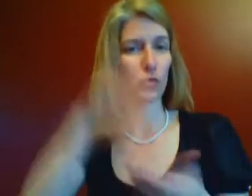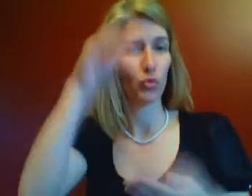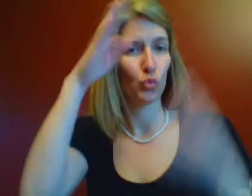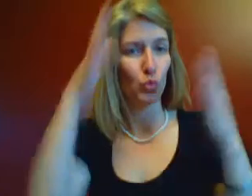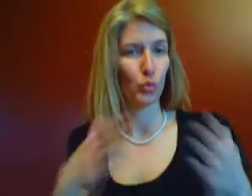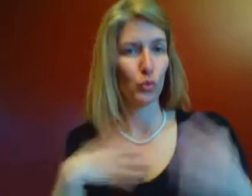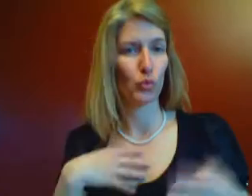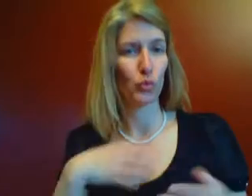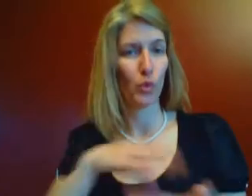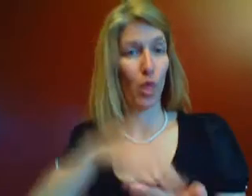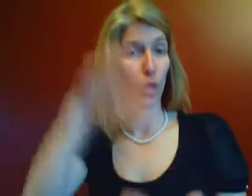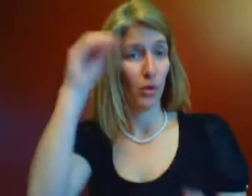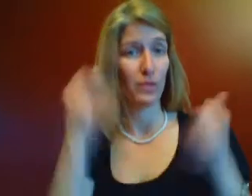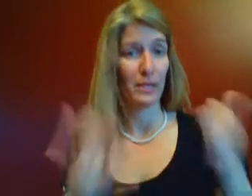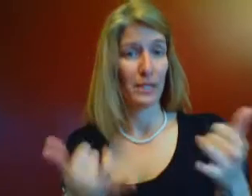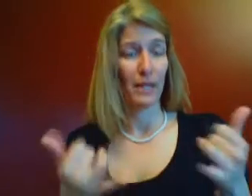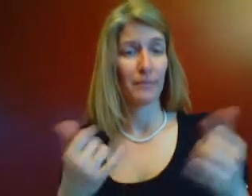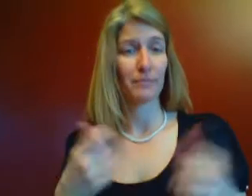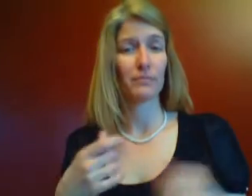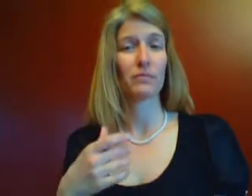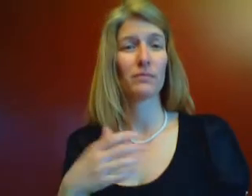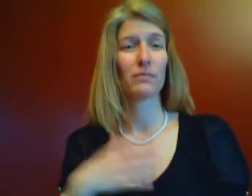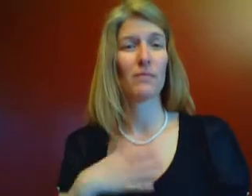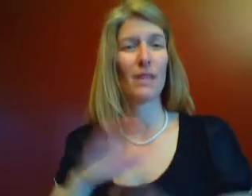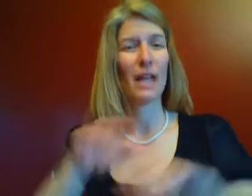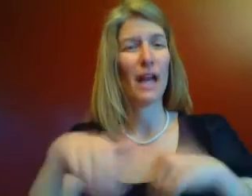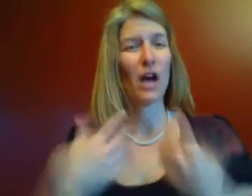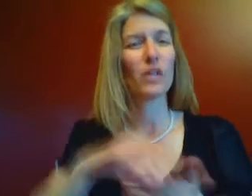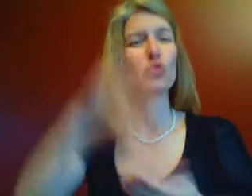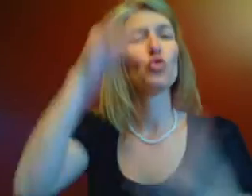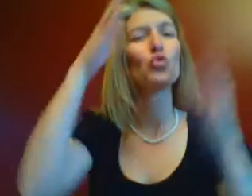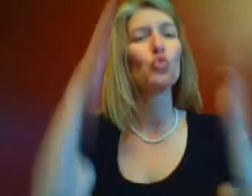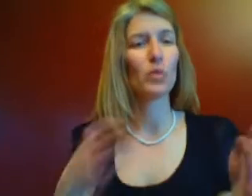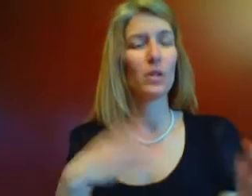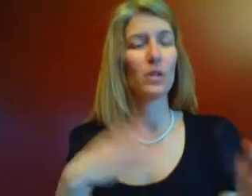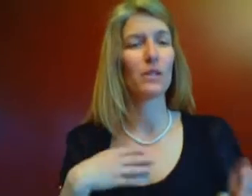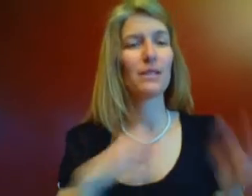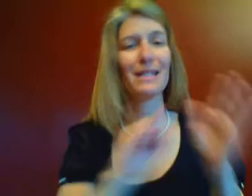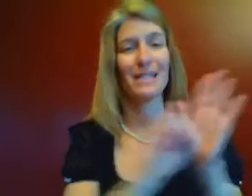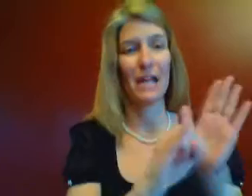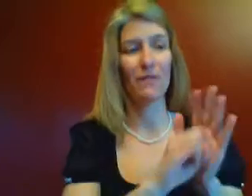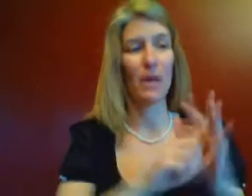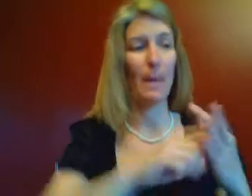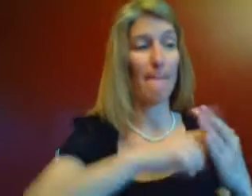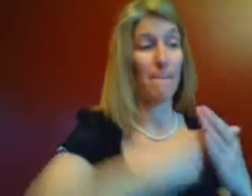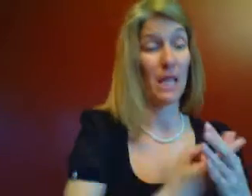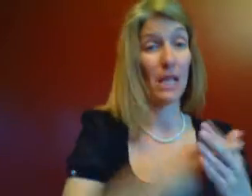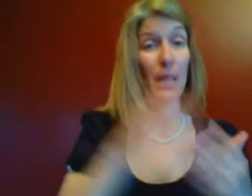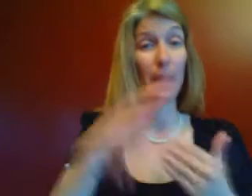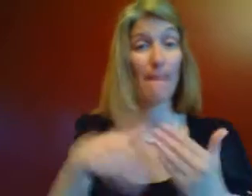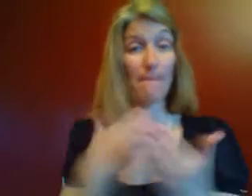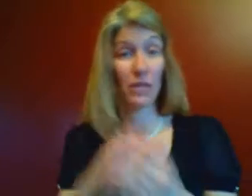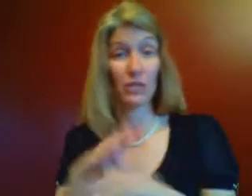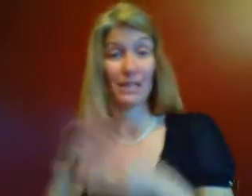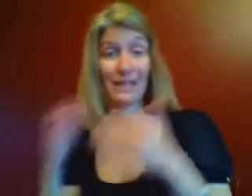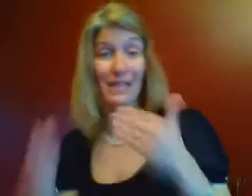is how can students identify the beginning, middle, and end of a story or in their writing. So at the end of the day,